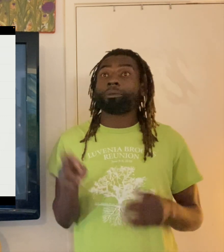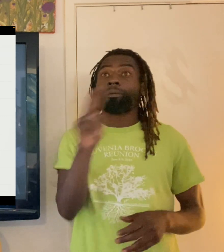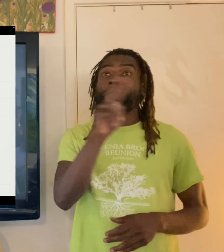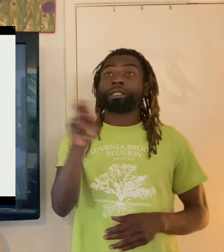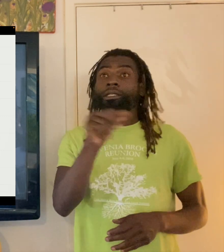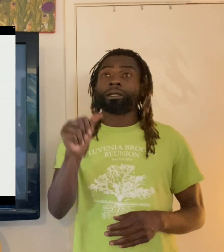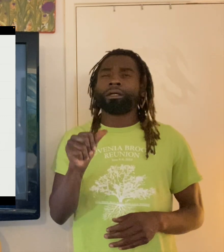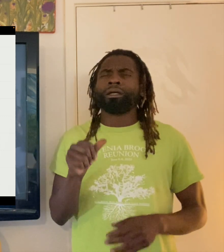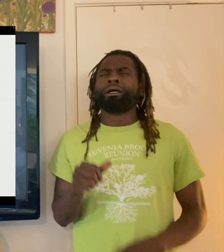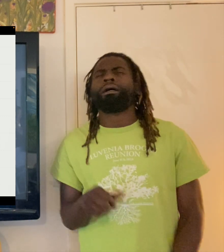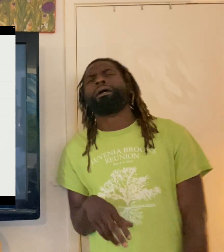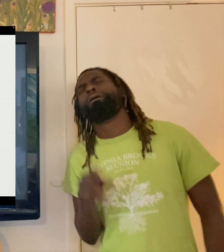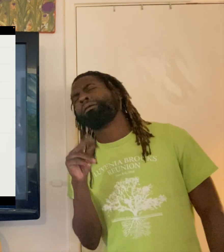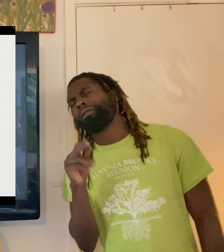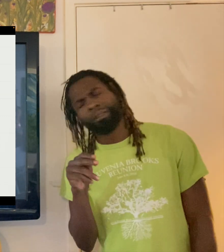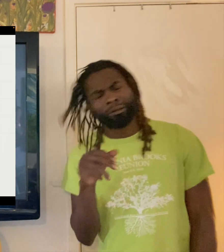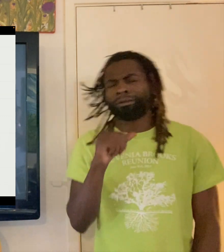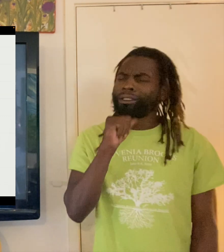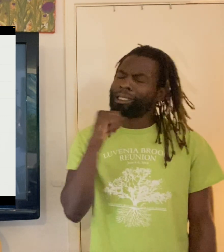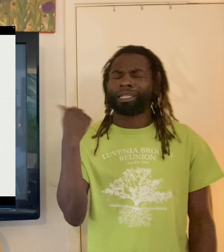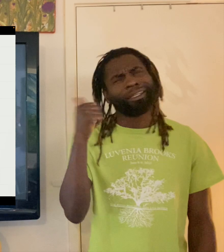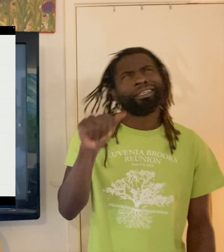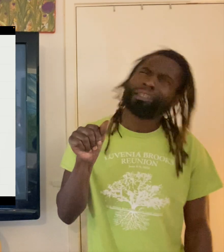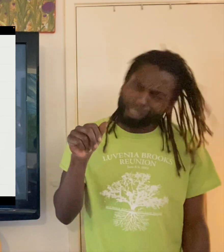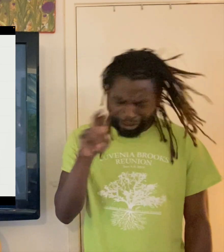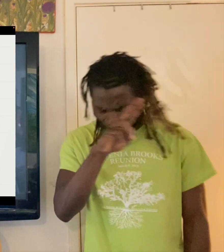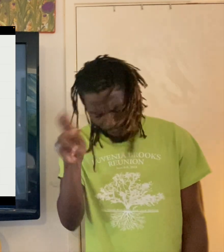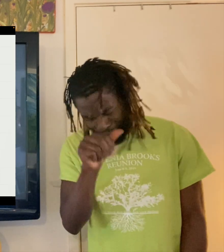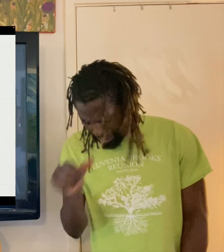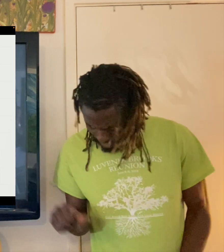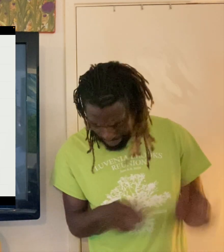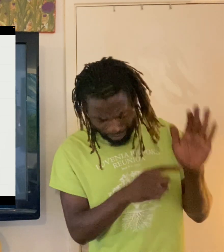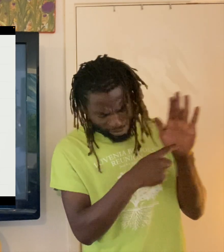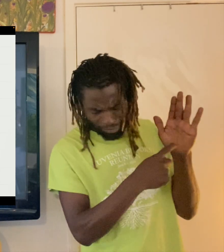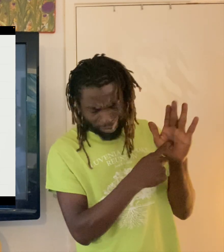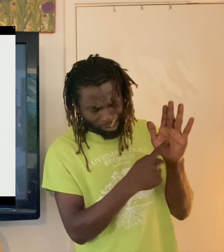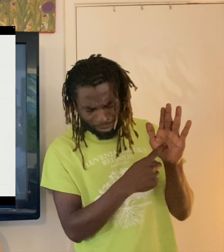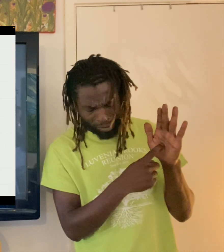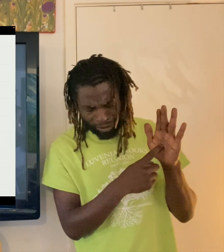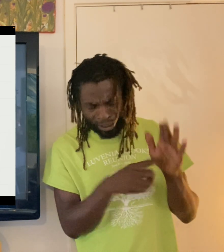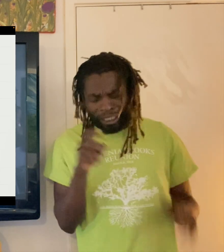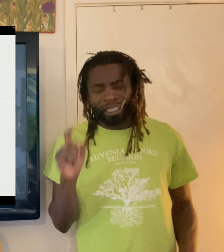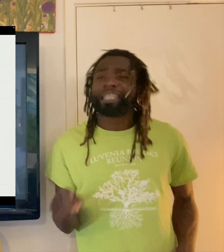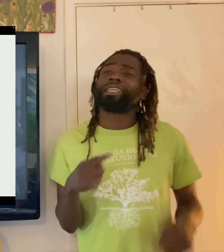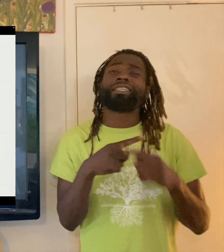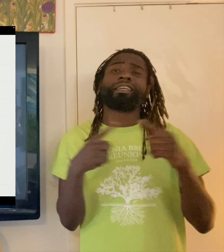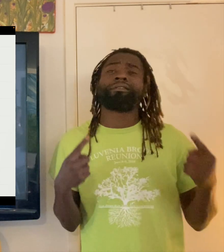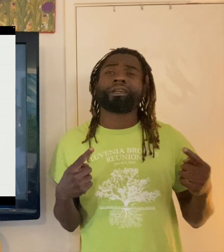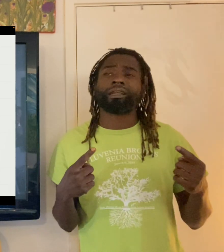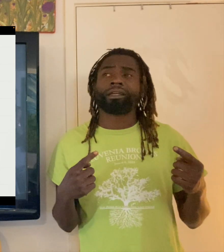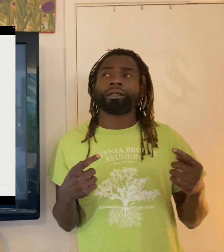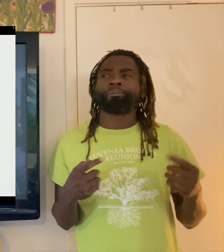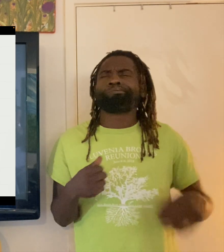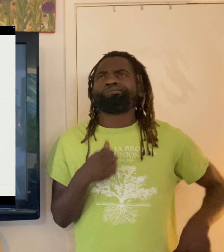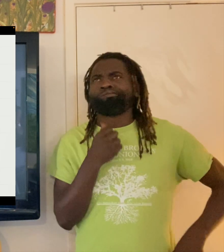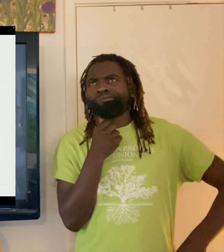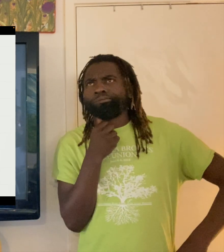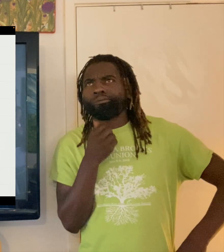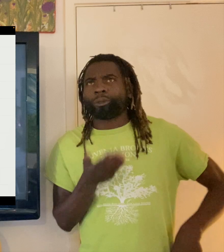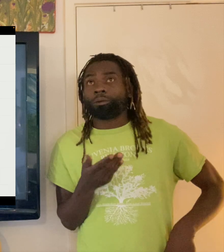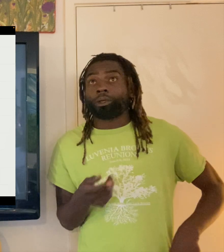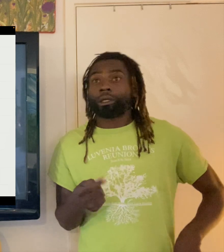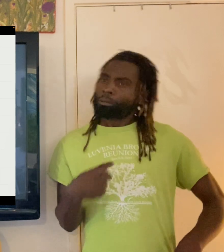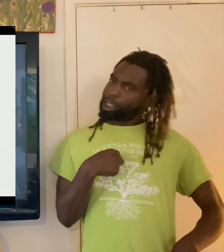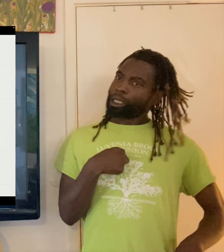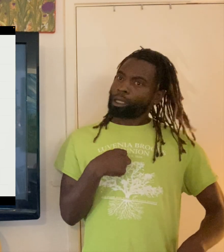no, not another pizza example. We need something else. How about me? Oh,